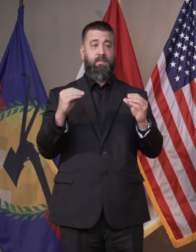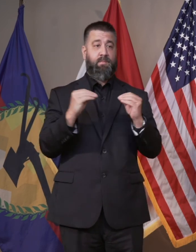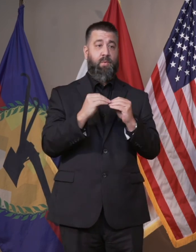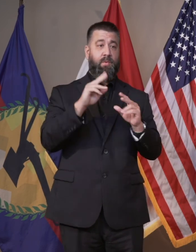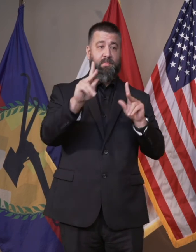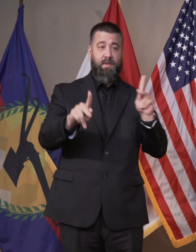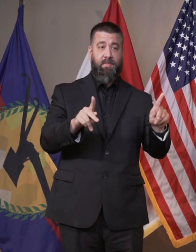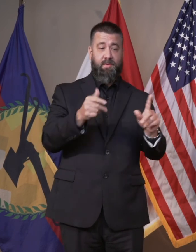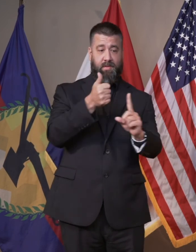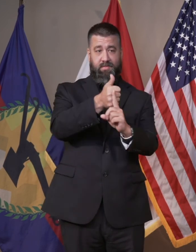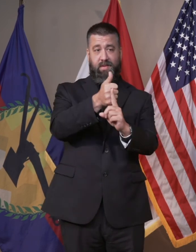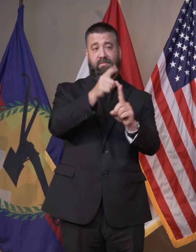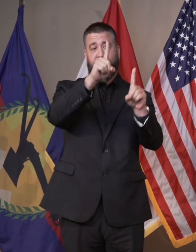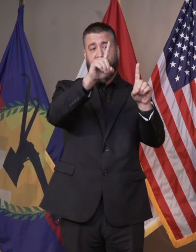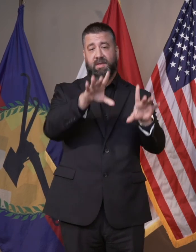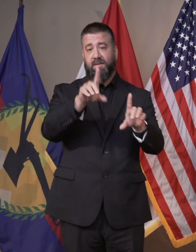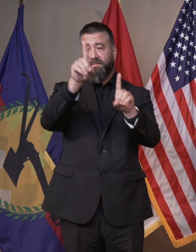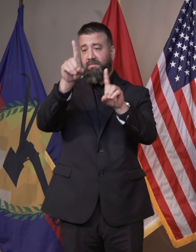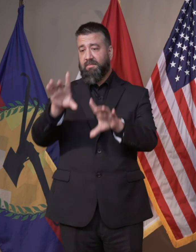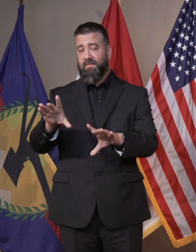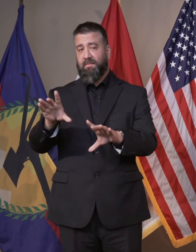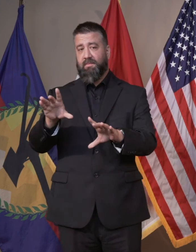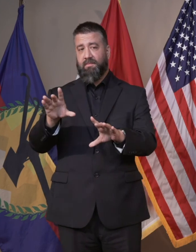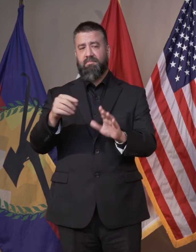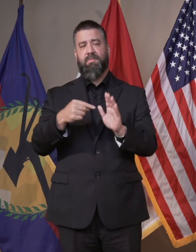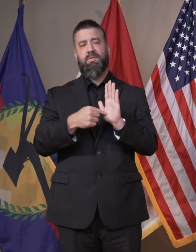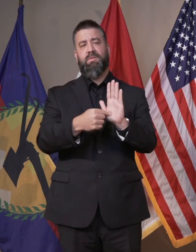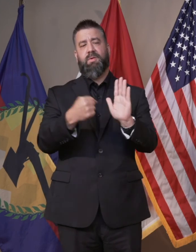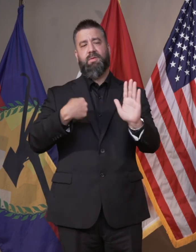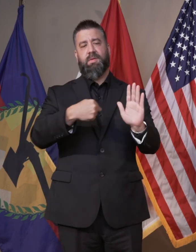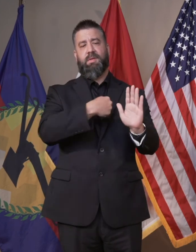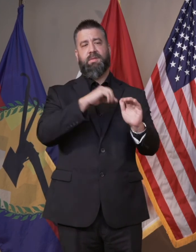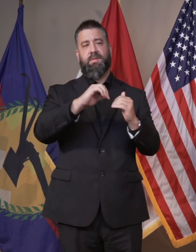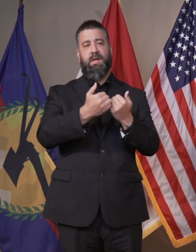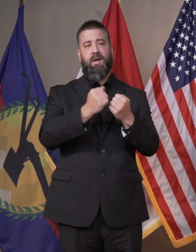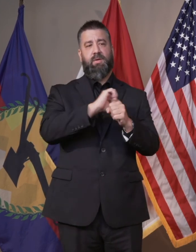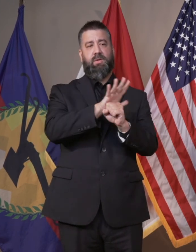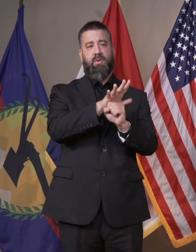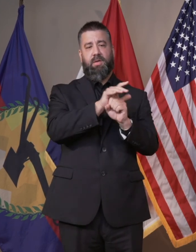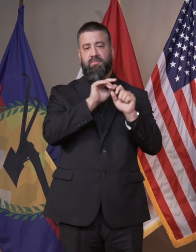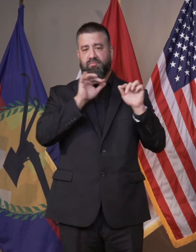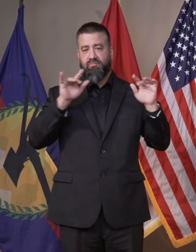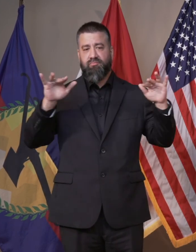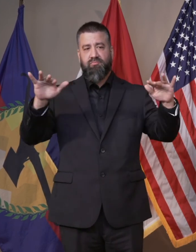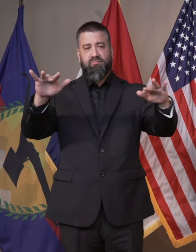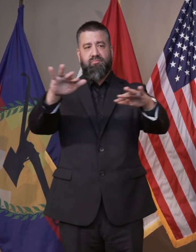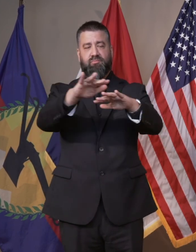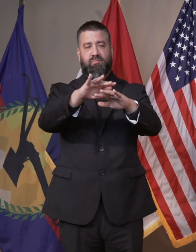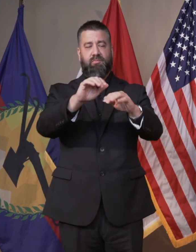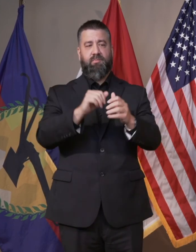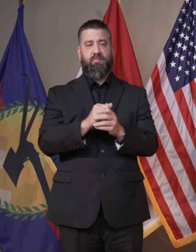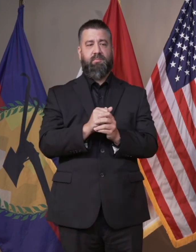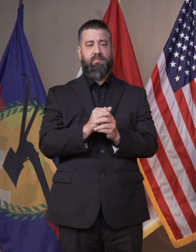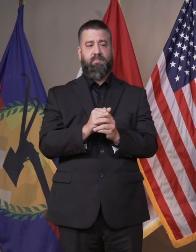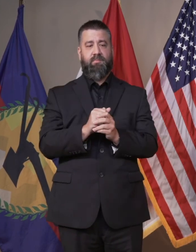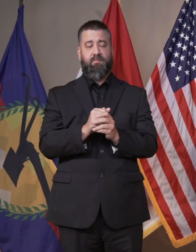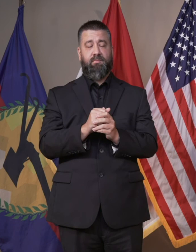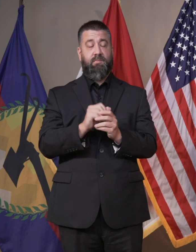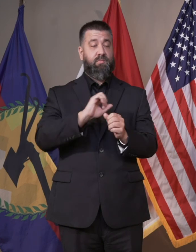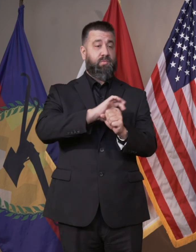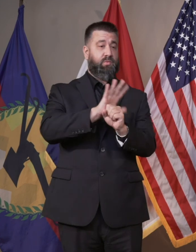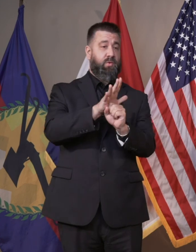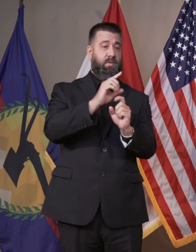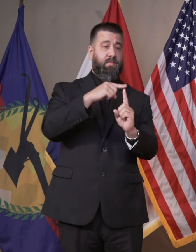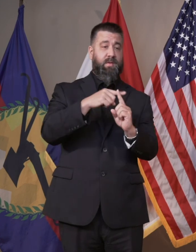this allows us to understand how the virus is moving about in our community, and that's good information to have. With a positivity rate